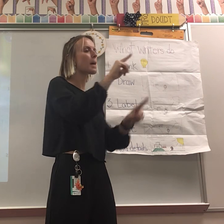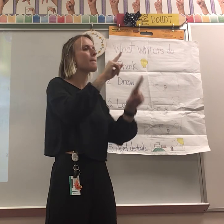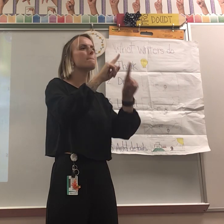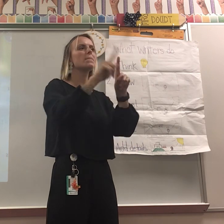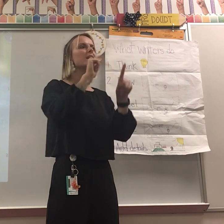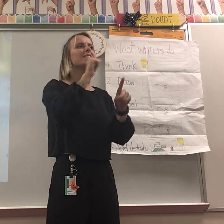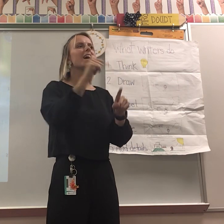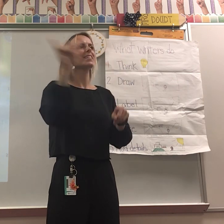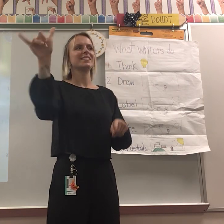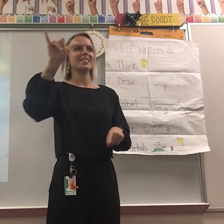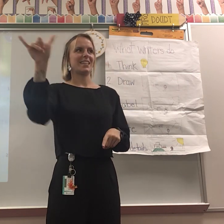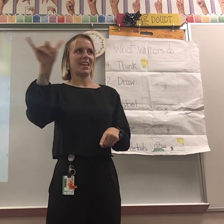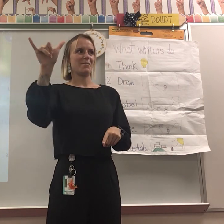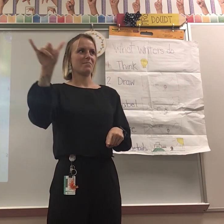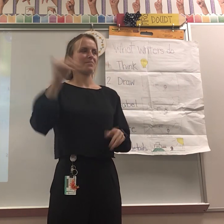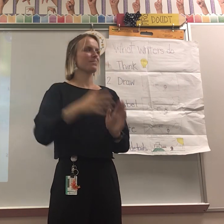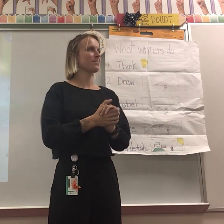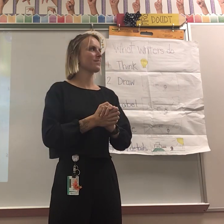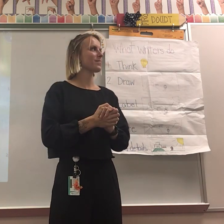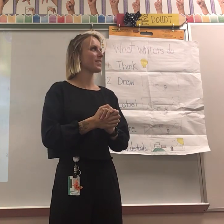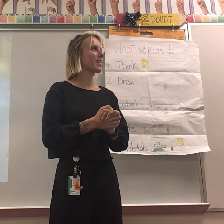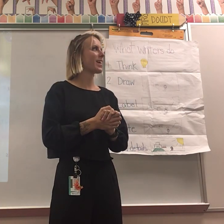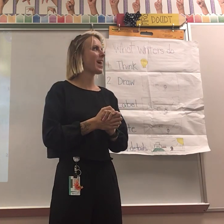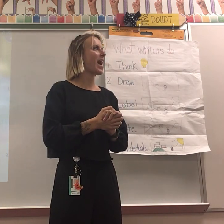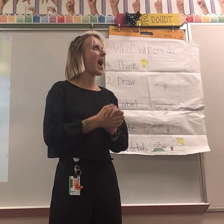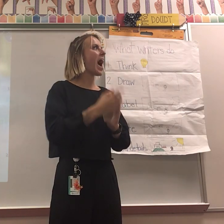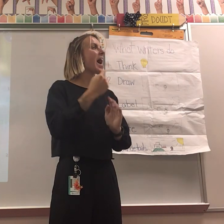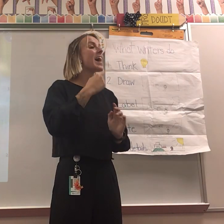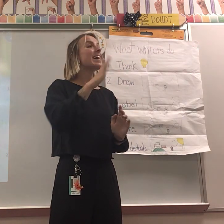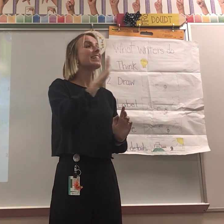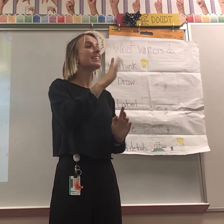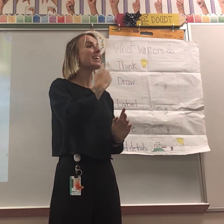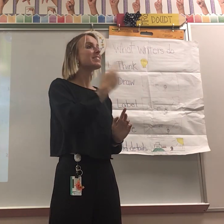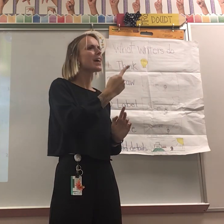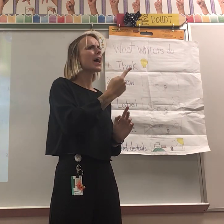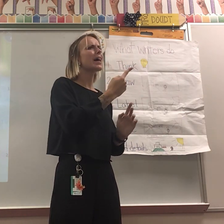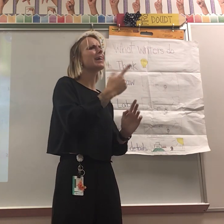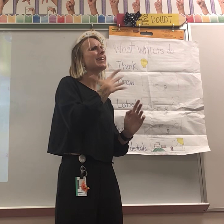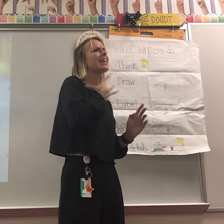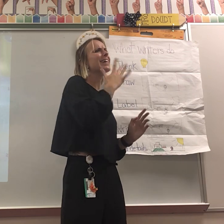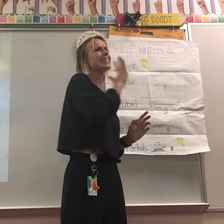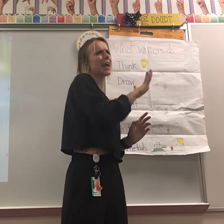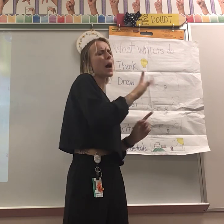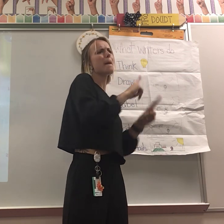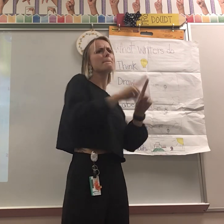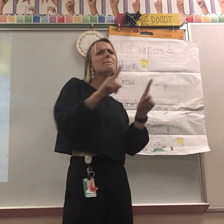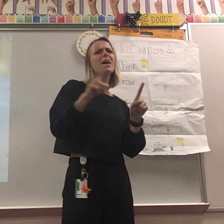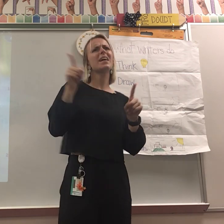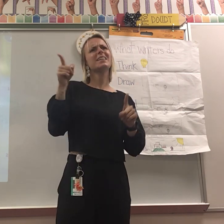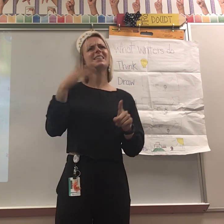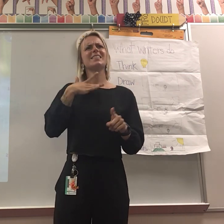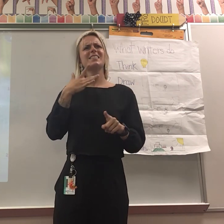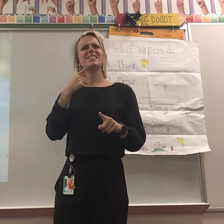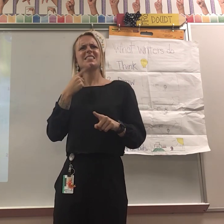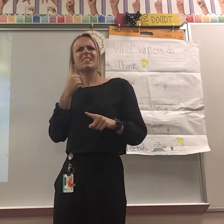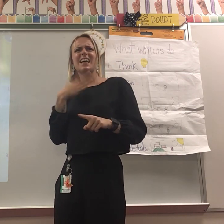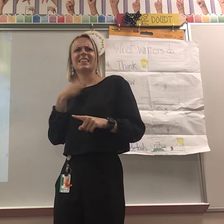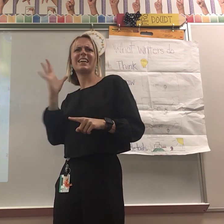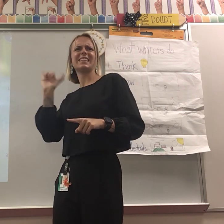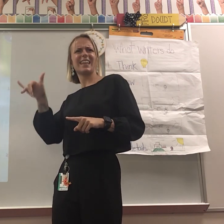words, okay? So I don't want you to be like, well, they said it like this, but they said it like this, and then put it in the wrong category. So they can